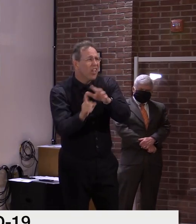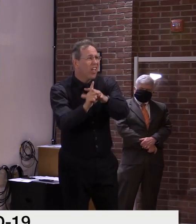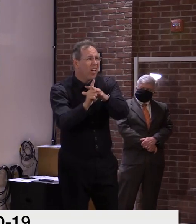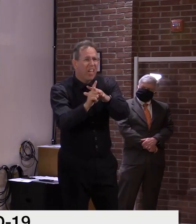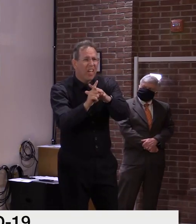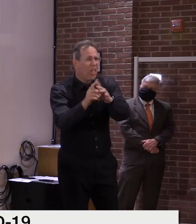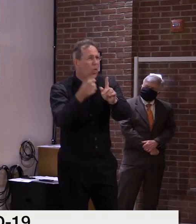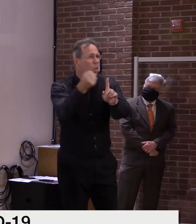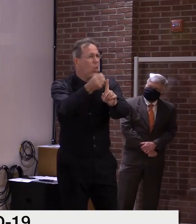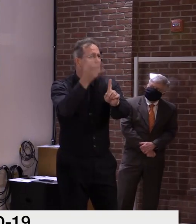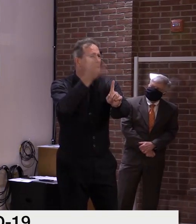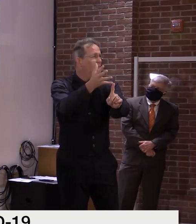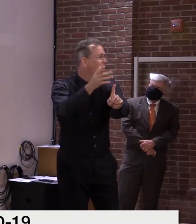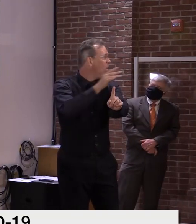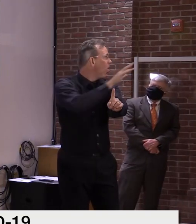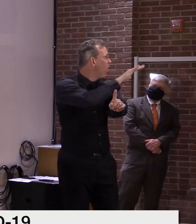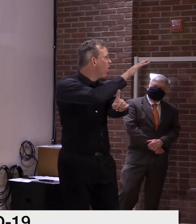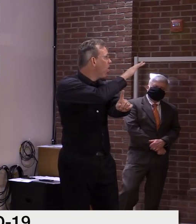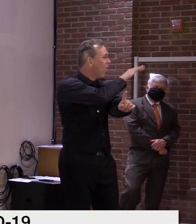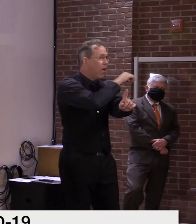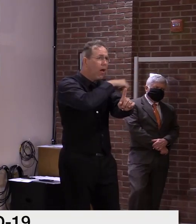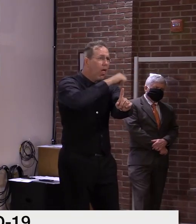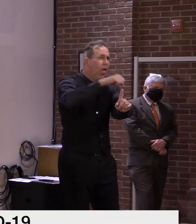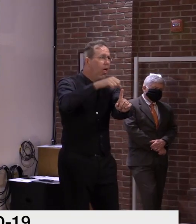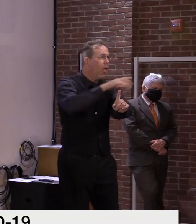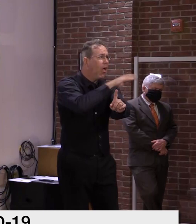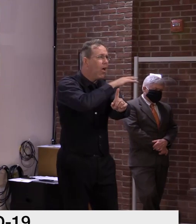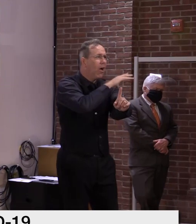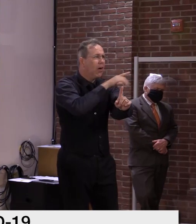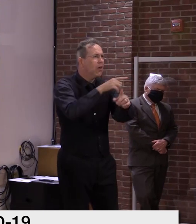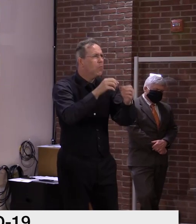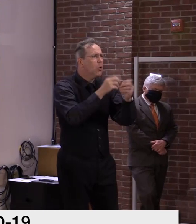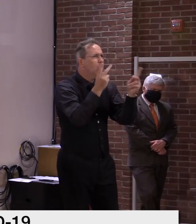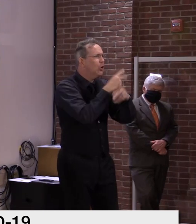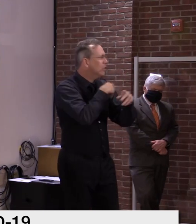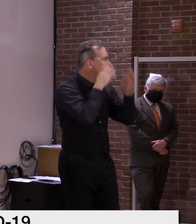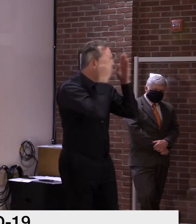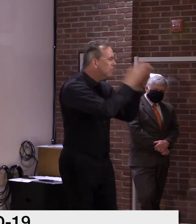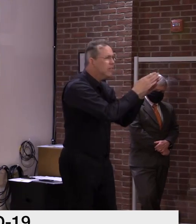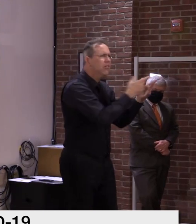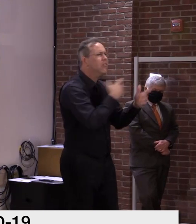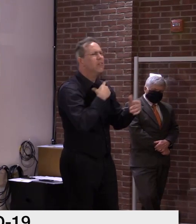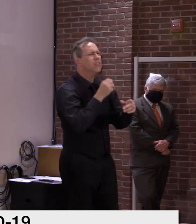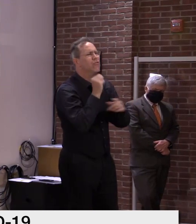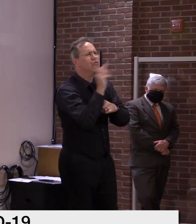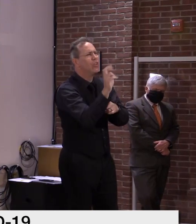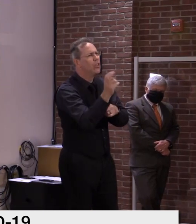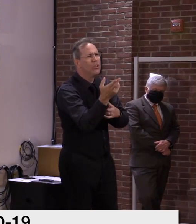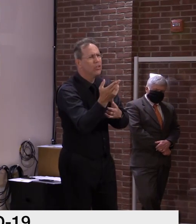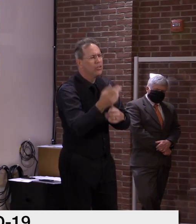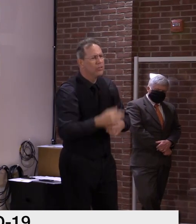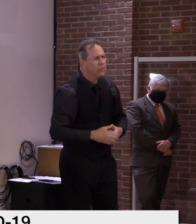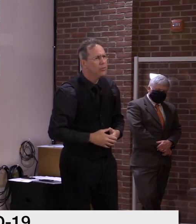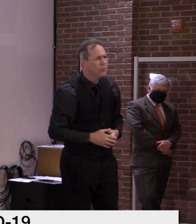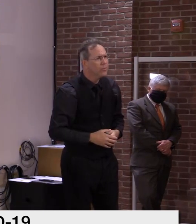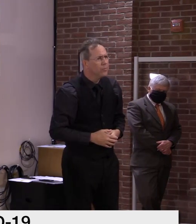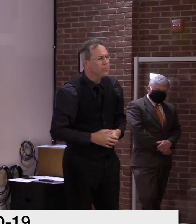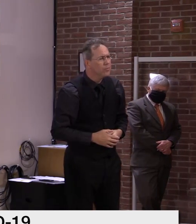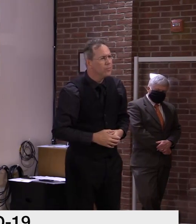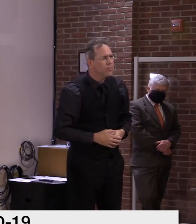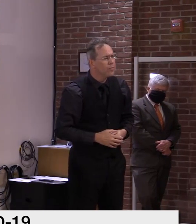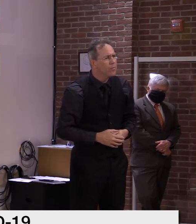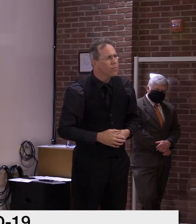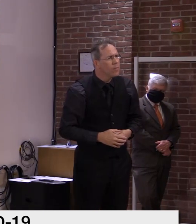another call for service that they're on and gets a response. All right, we still have 17 okay. in the Thank you, queue.